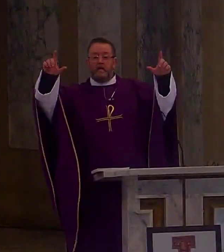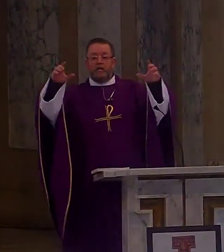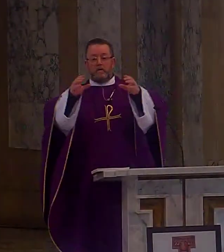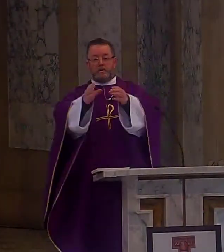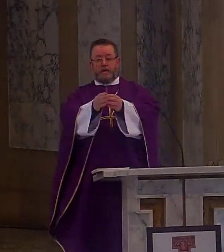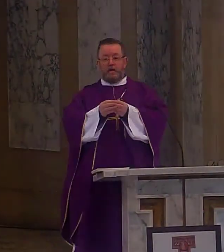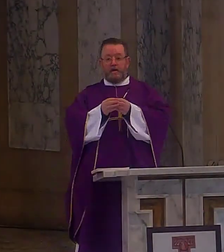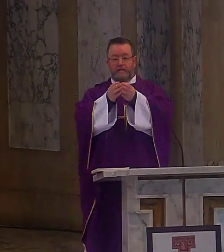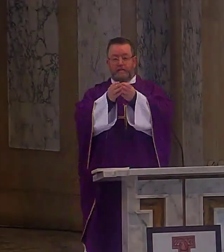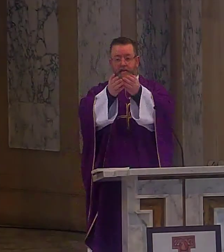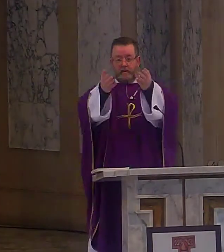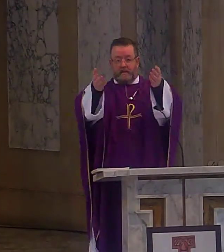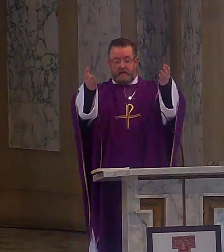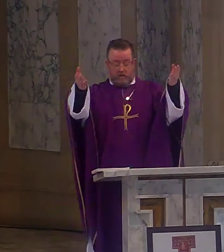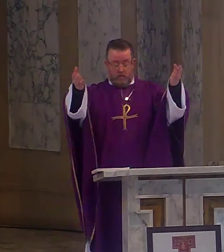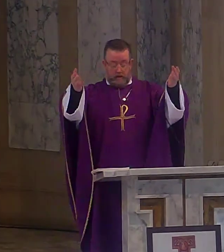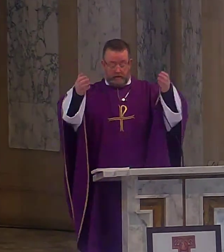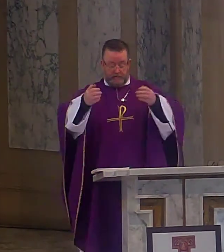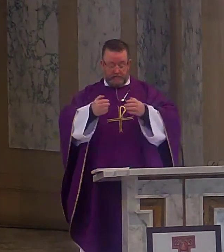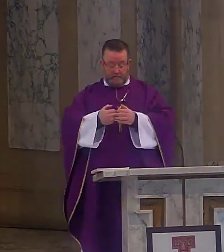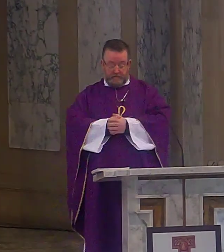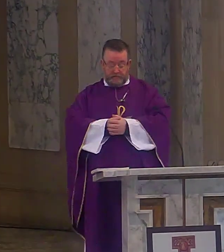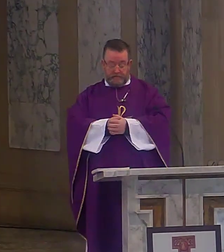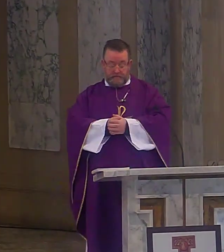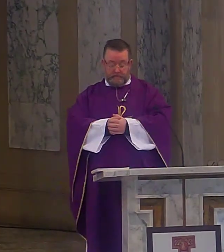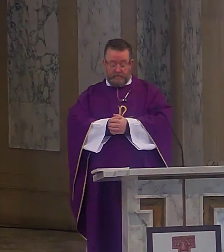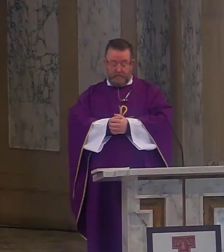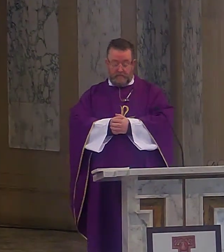the lord be with you